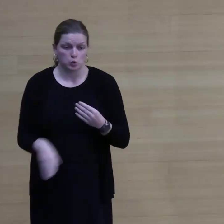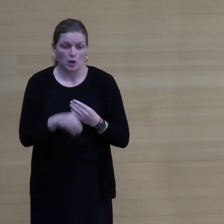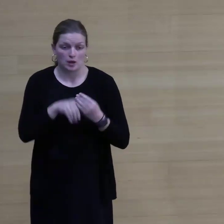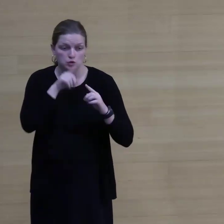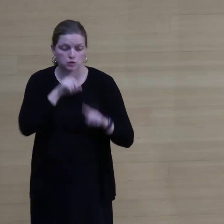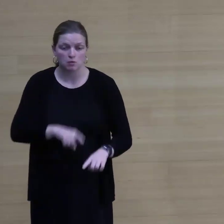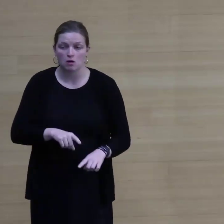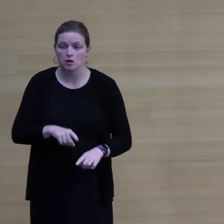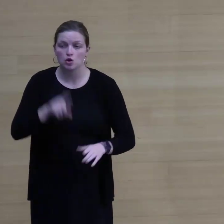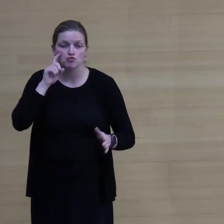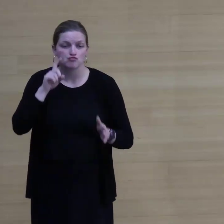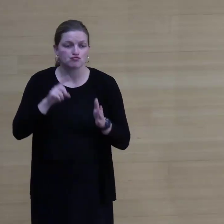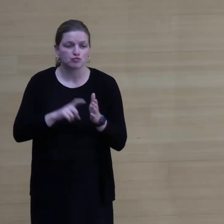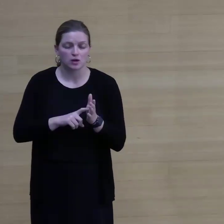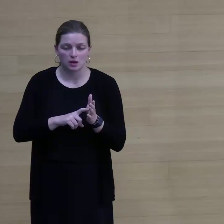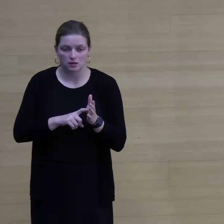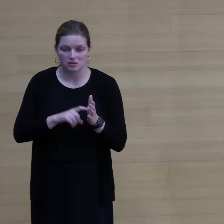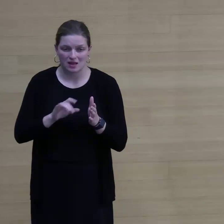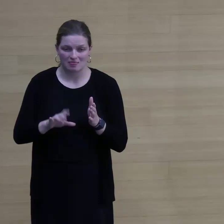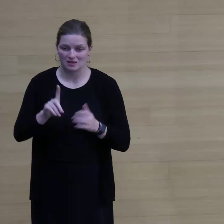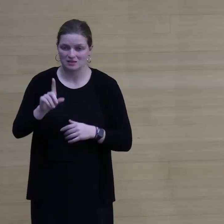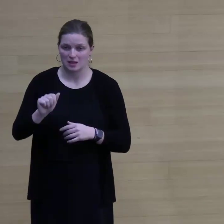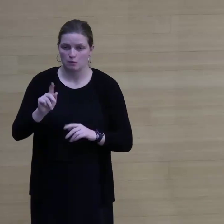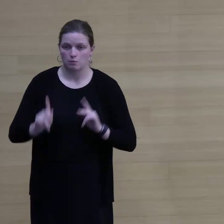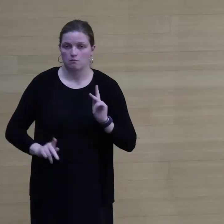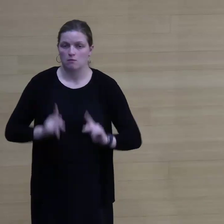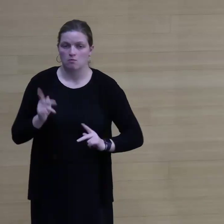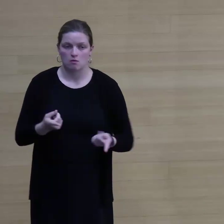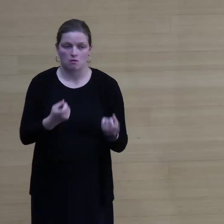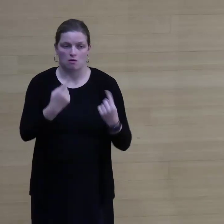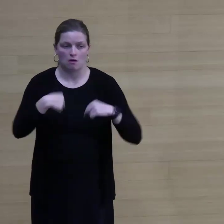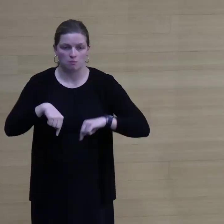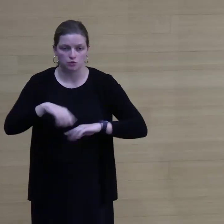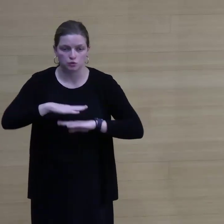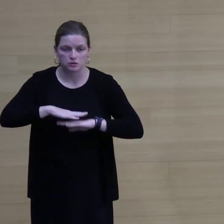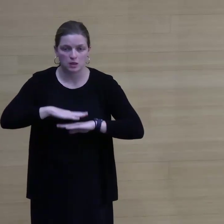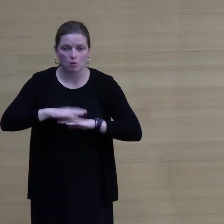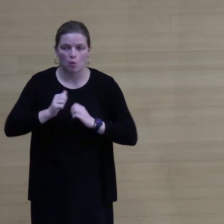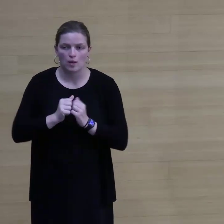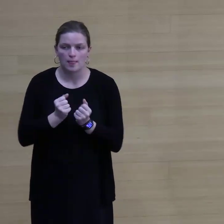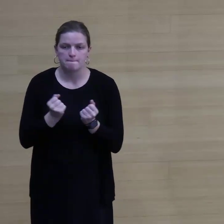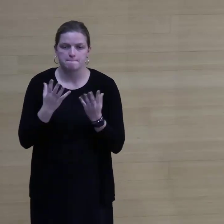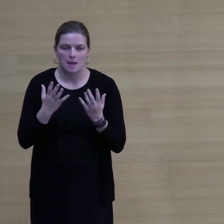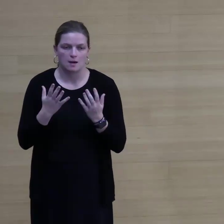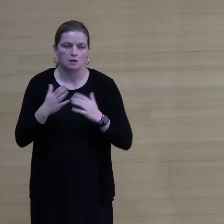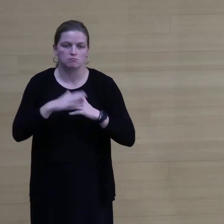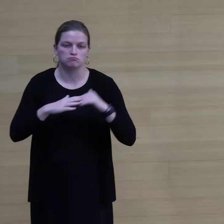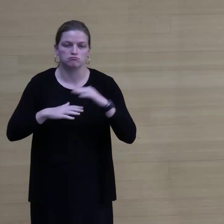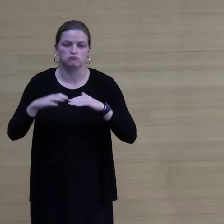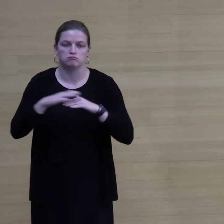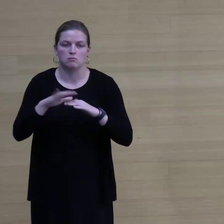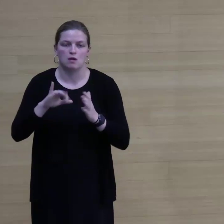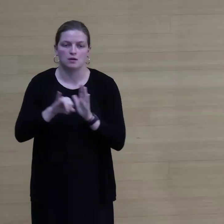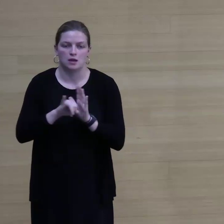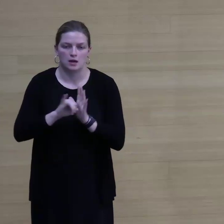this. Recognizing that disabled people come to the table with many different identities